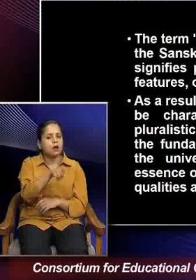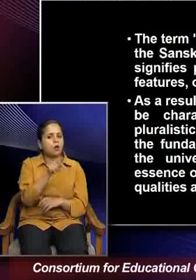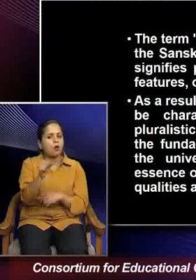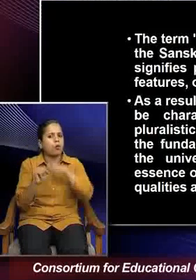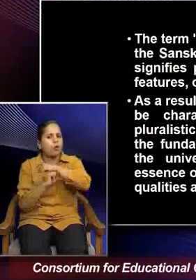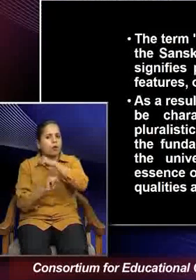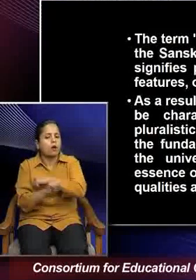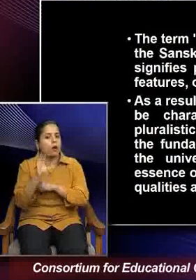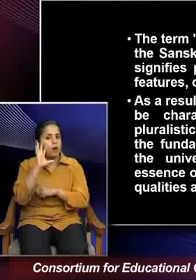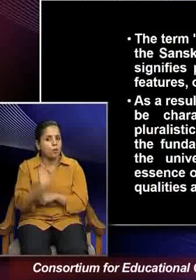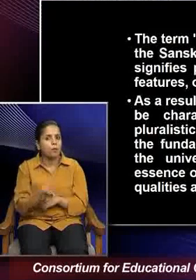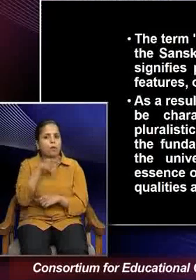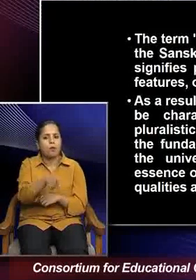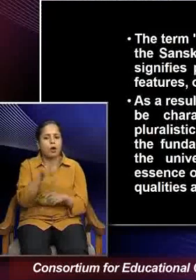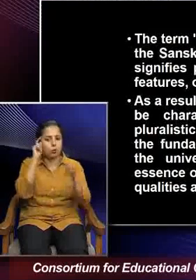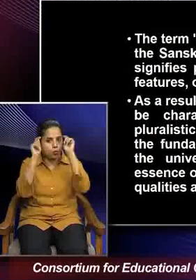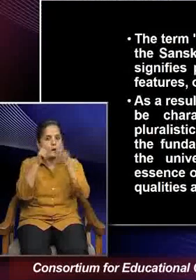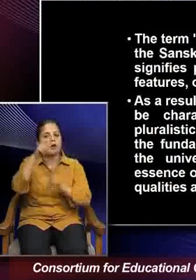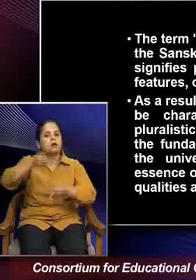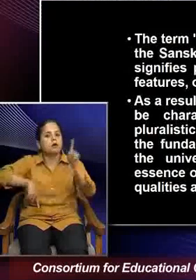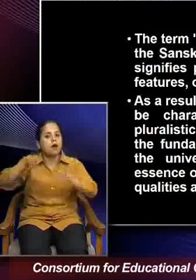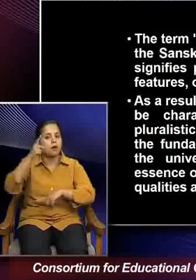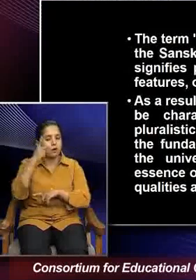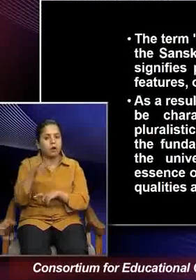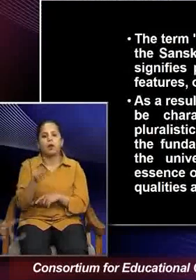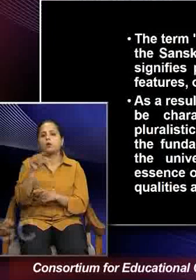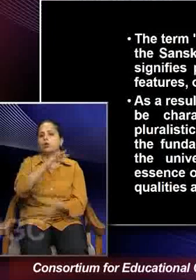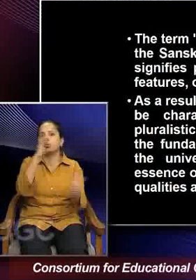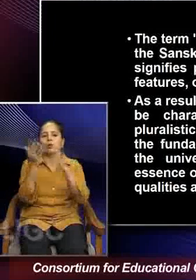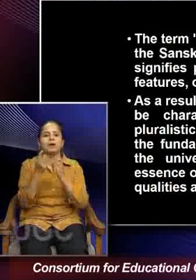fundamental role of diversity in the universe.